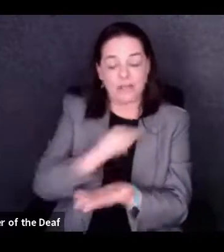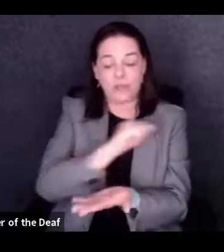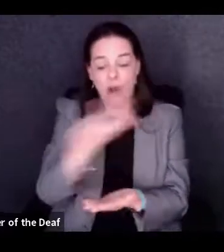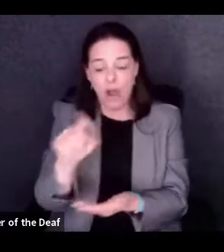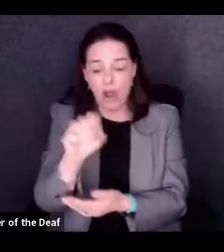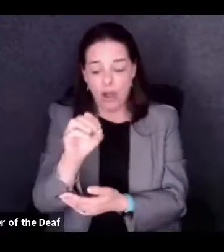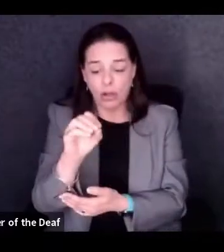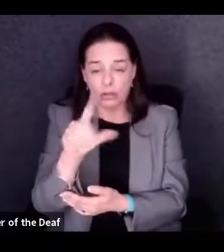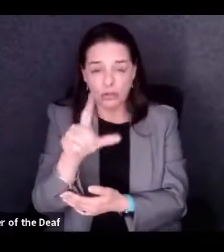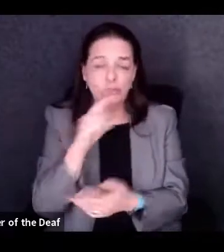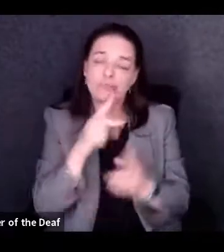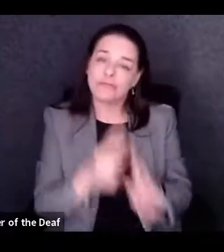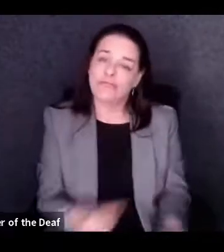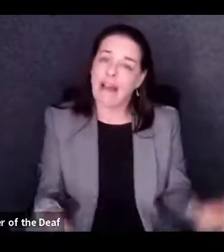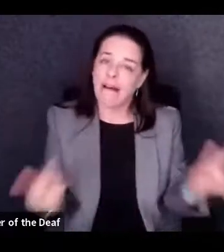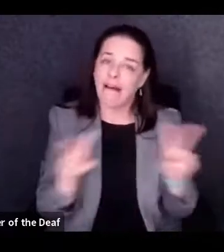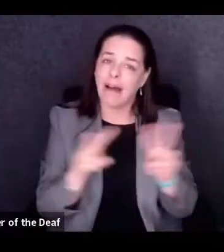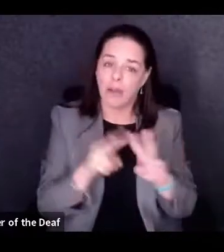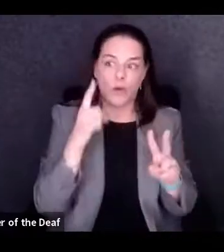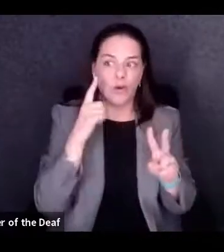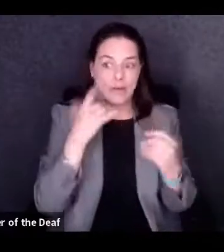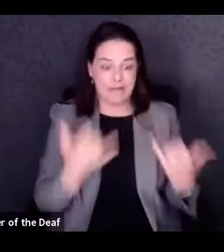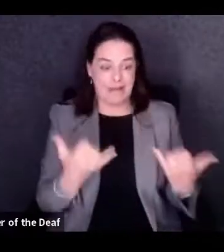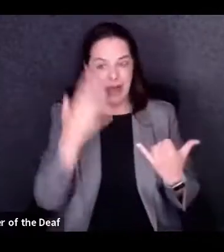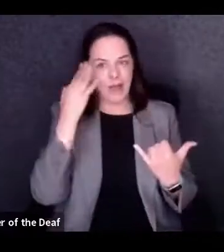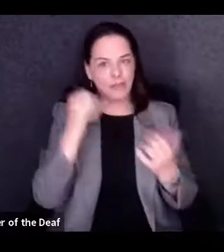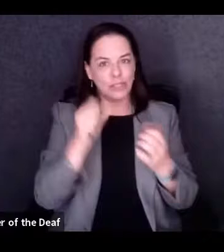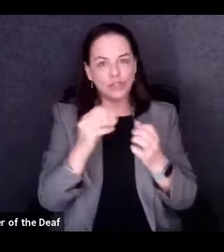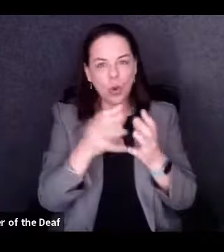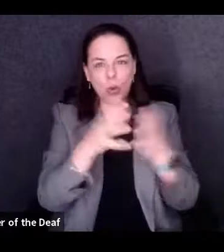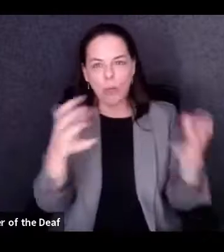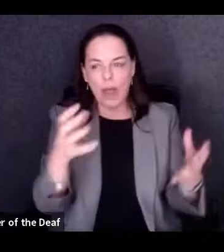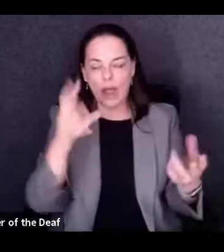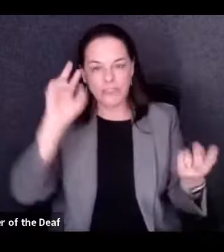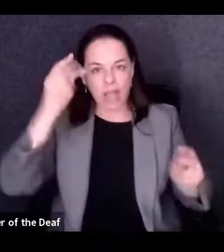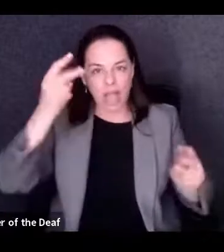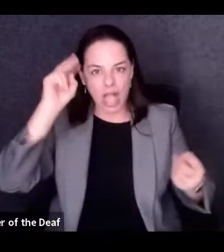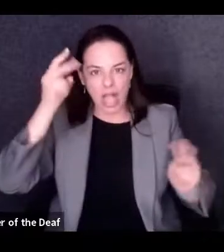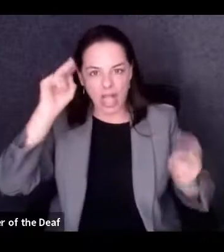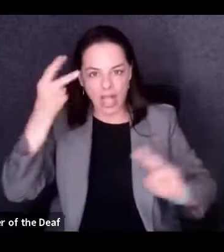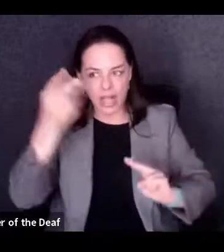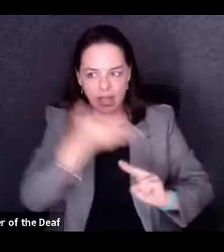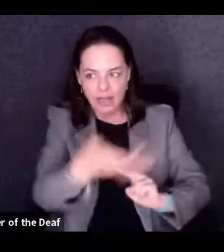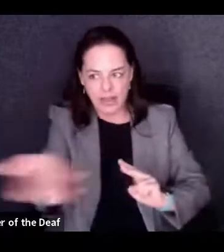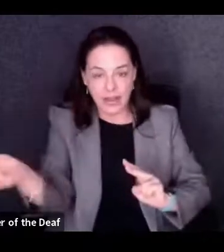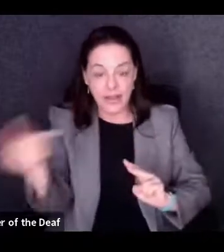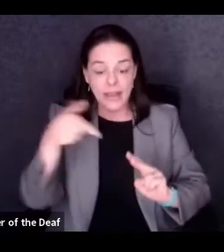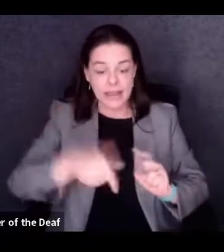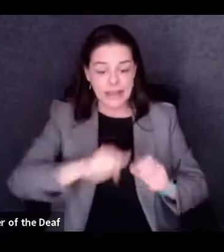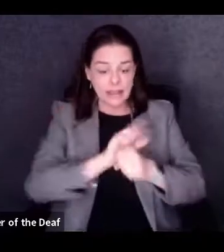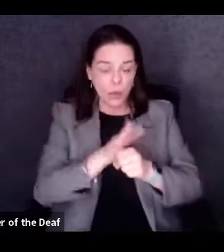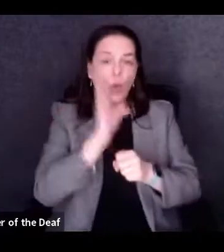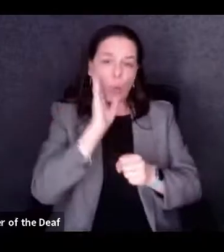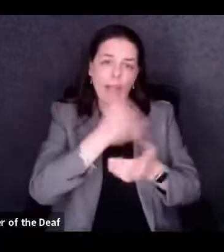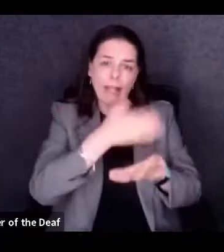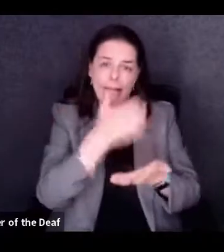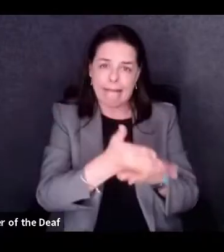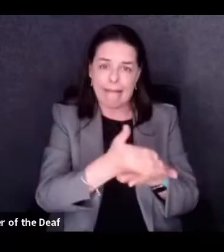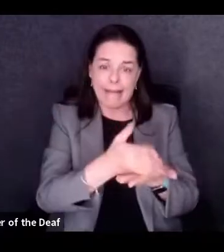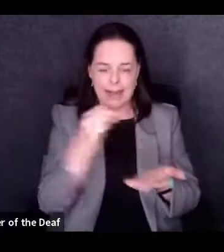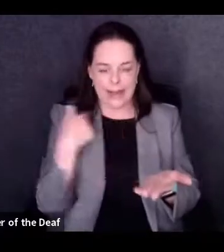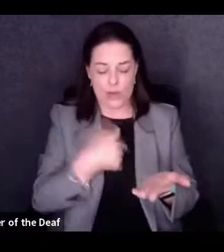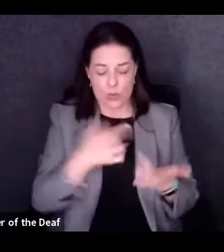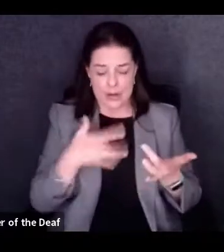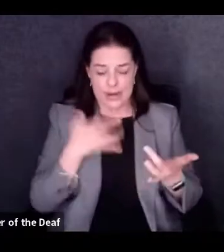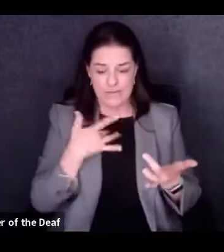invaluable in these times with so much misinformation. This pandemic will end, and we believe that things won't always feel as